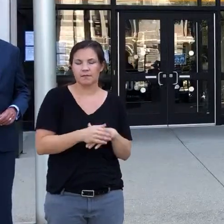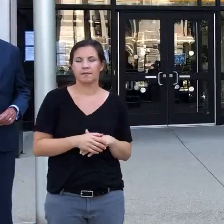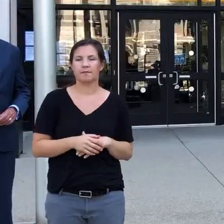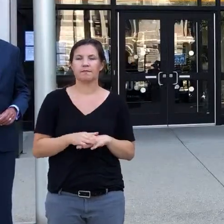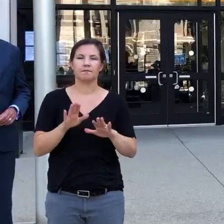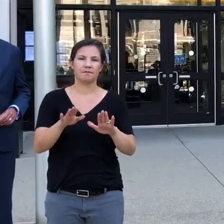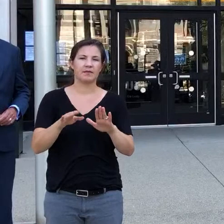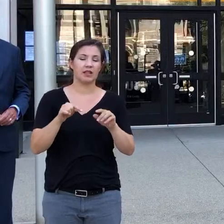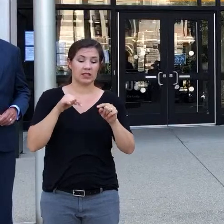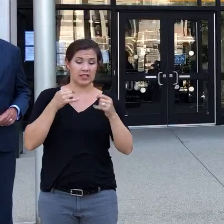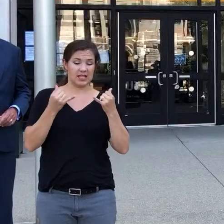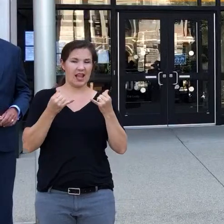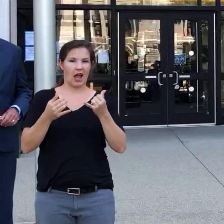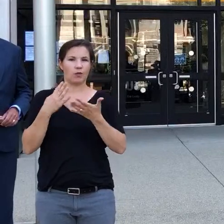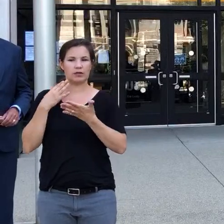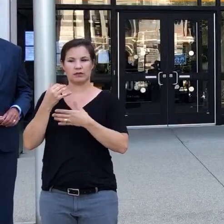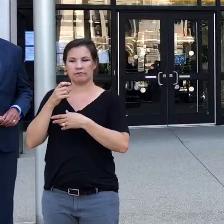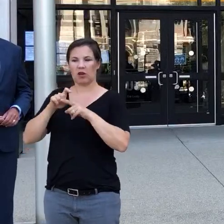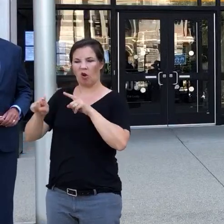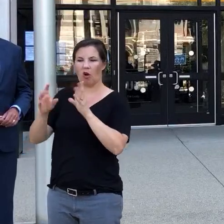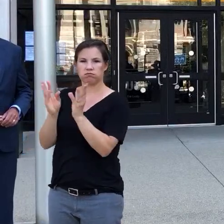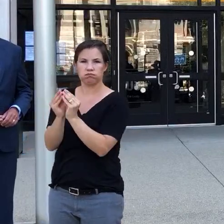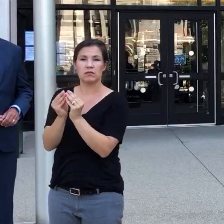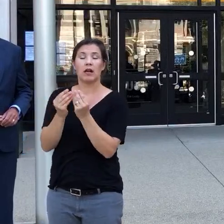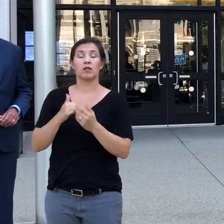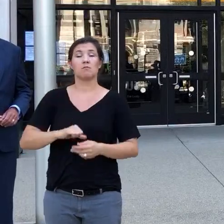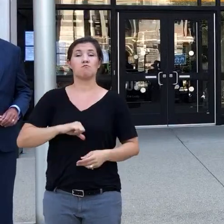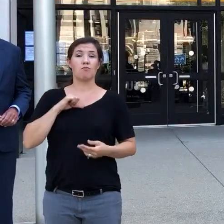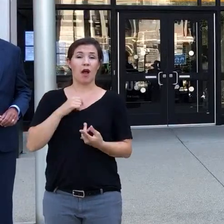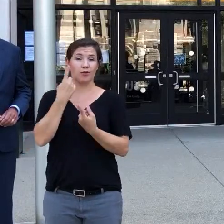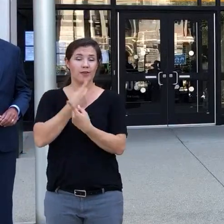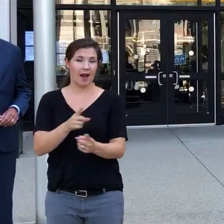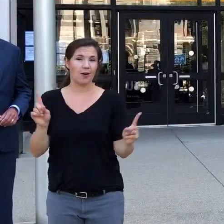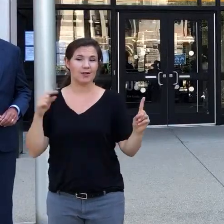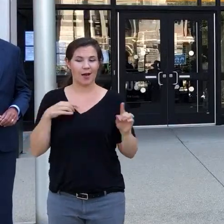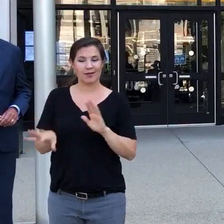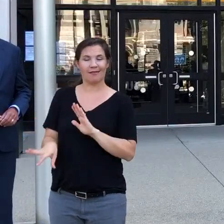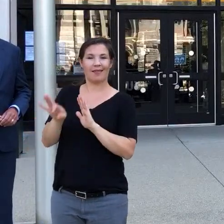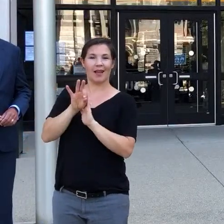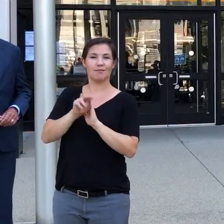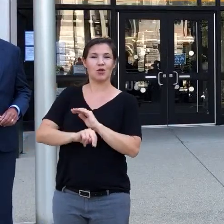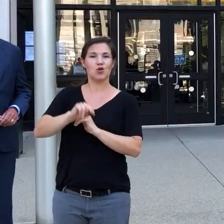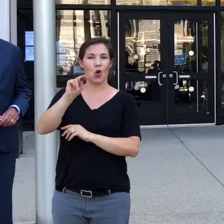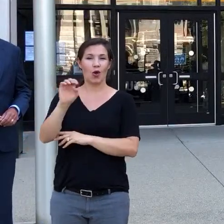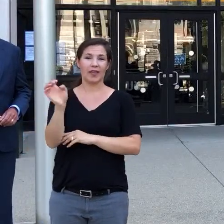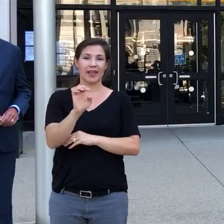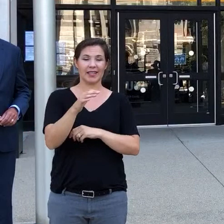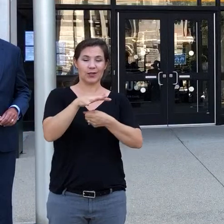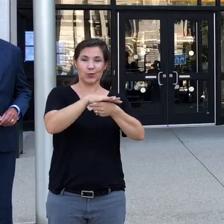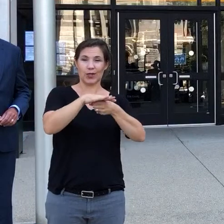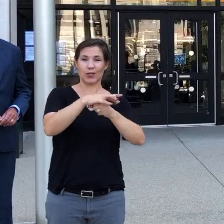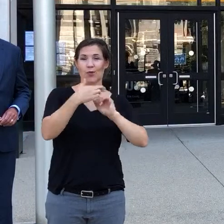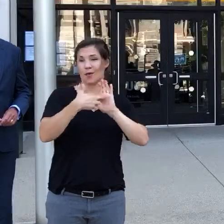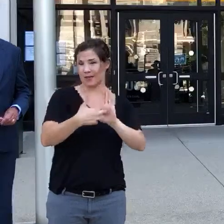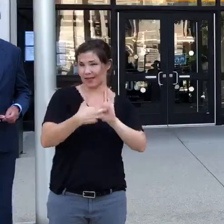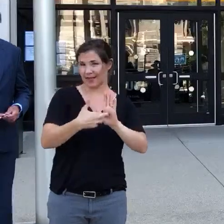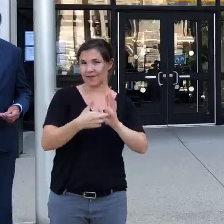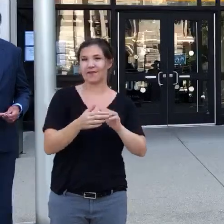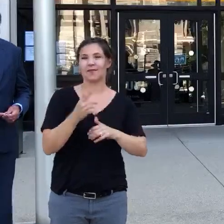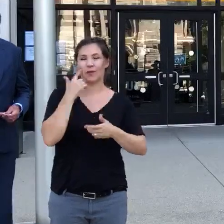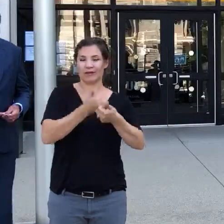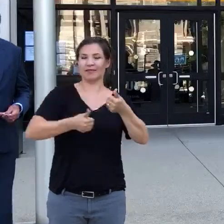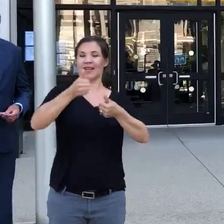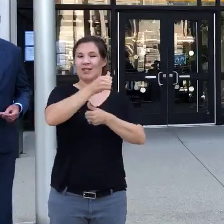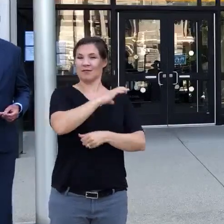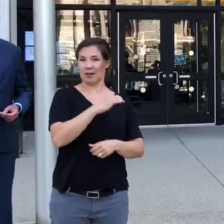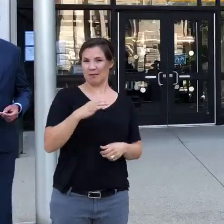National Association of Counties, of which I'm very proud to announce I was elected to be the Northeast Region's representative on the executive committee.